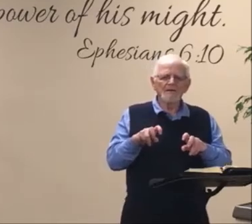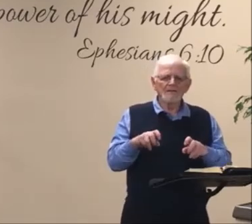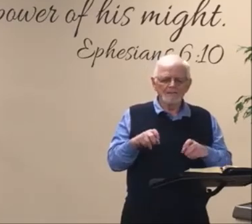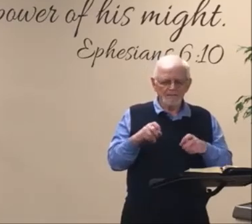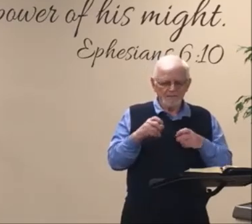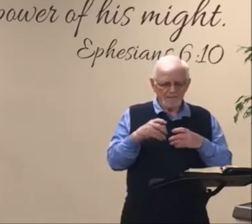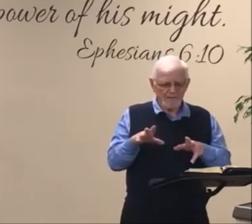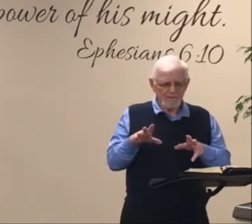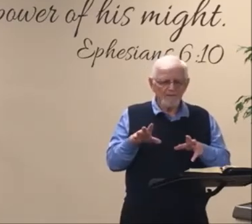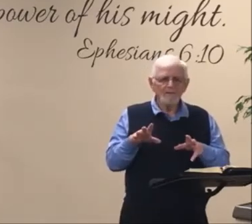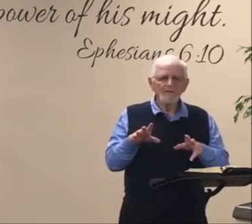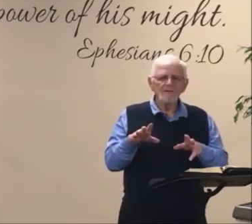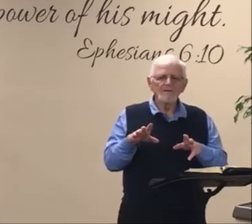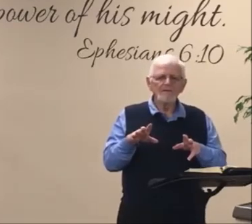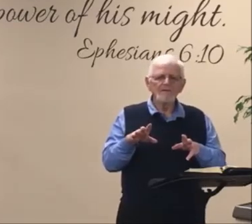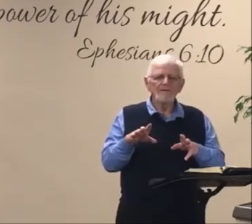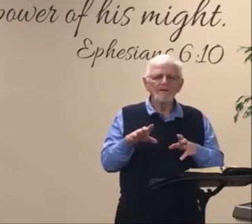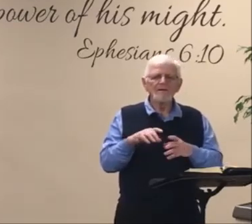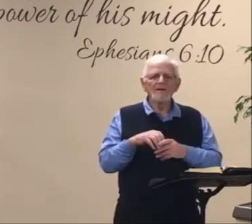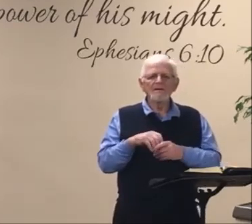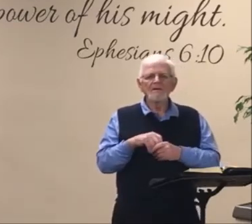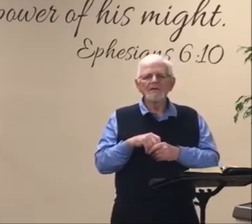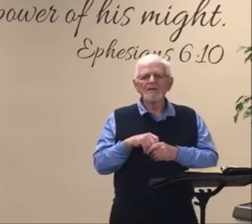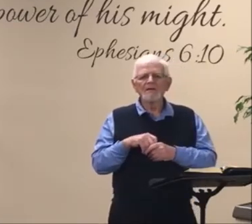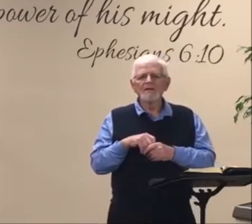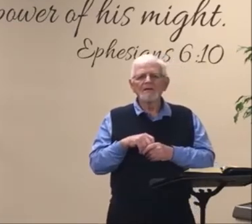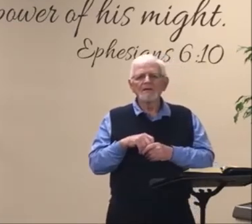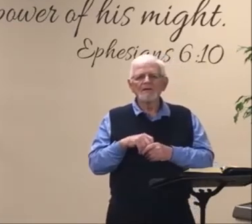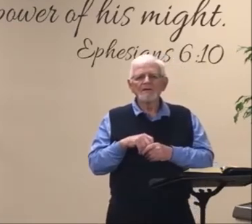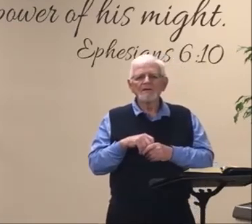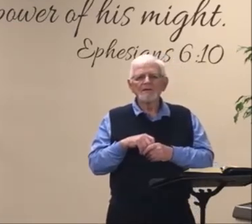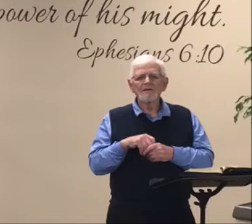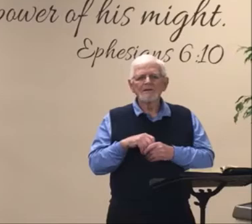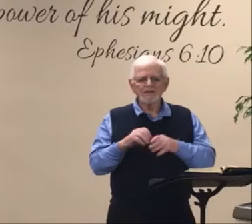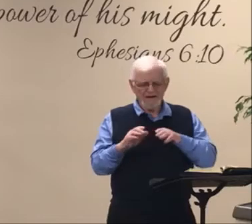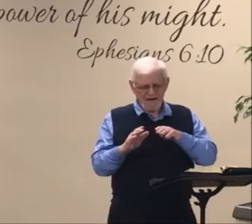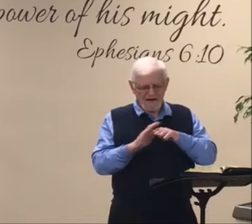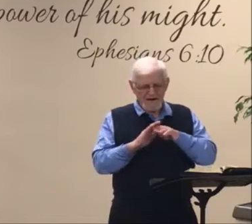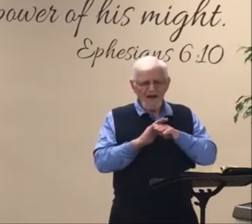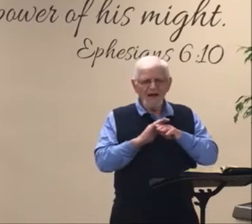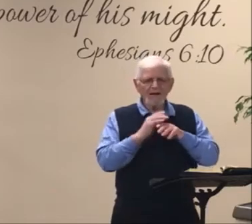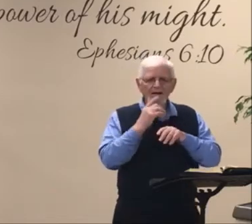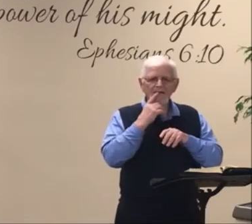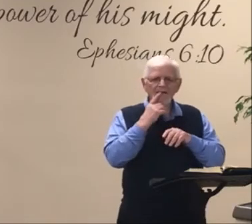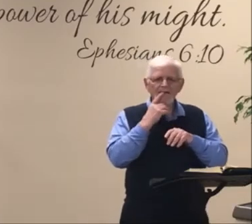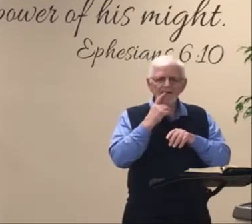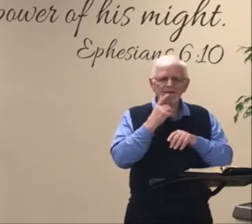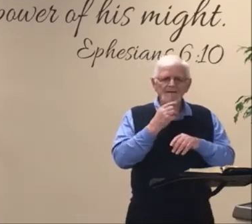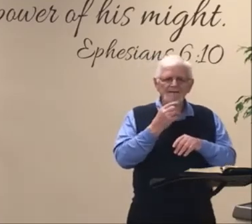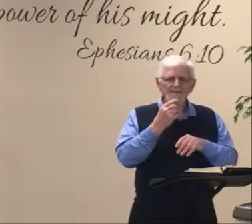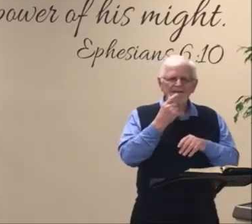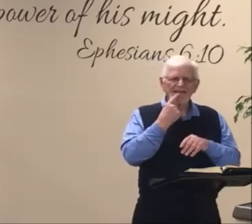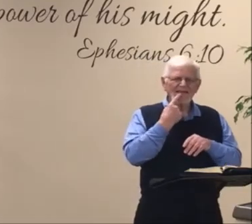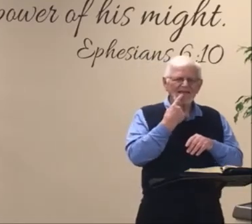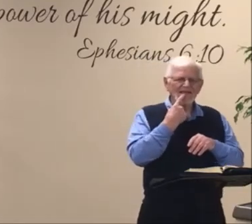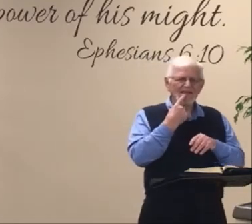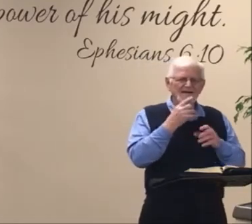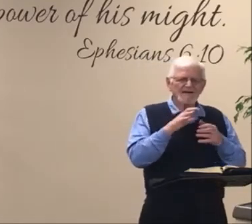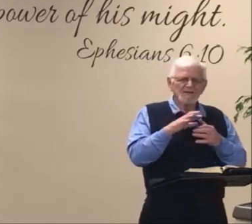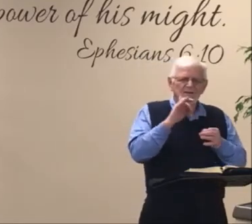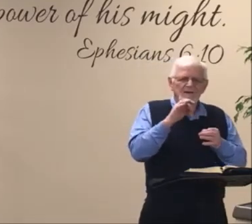in business. My name is sharp tongue, bitter spirit. My name is